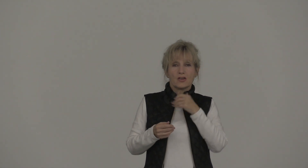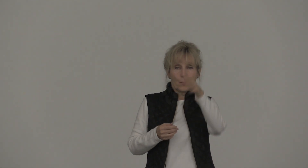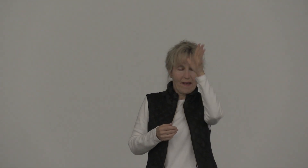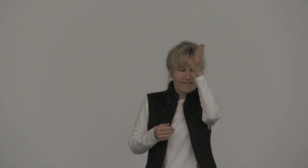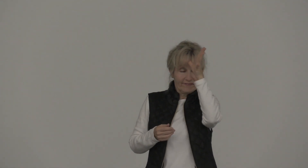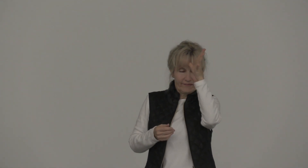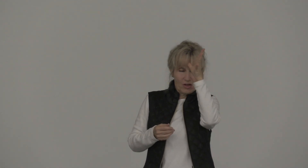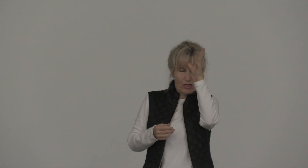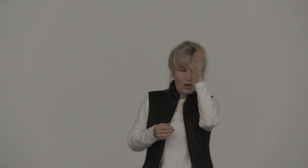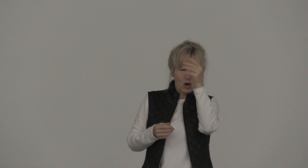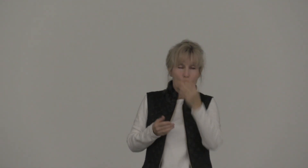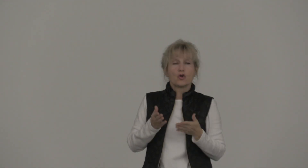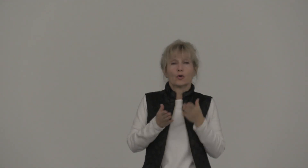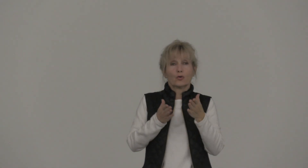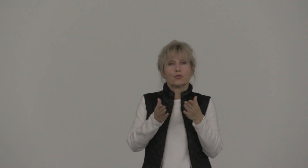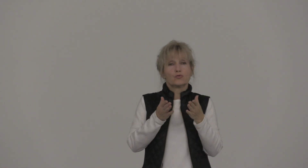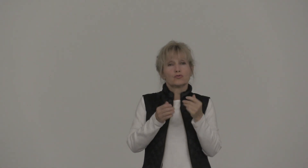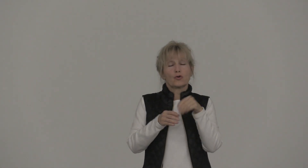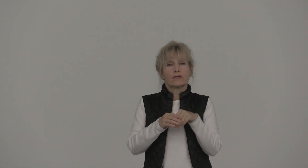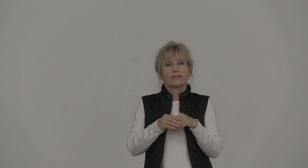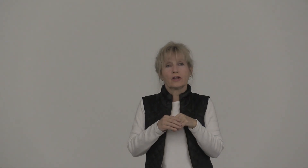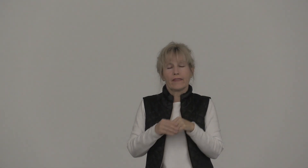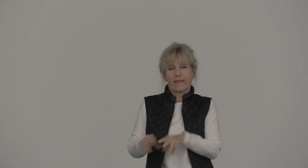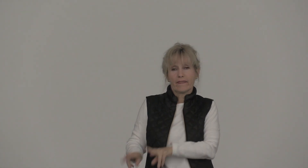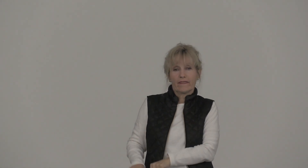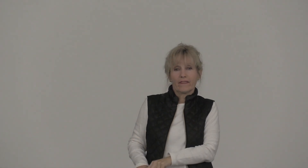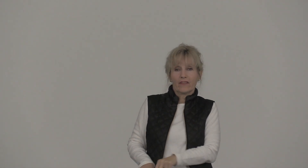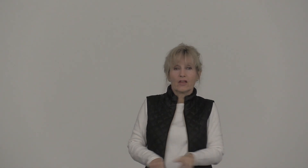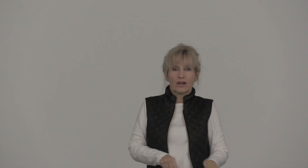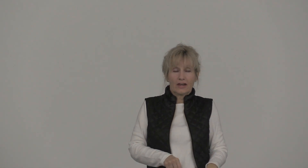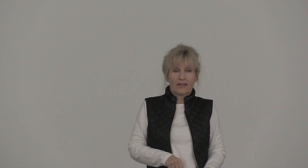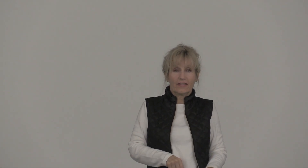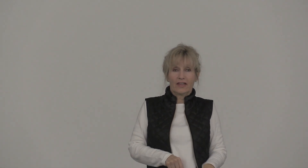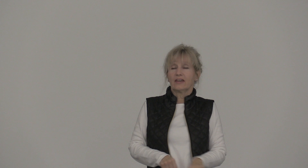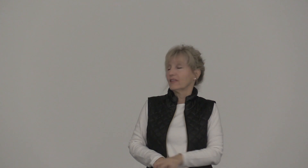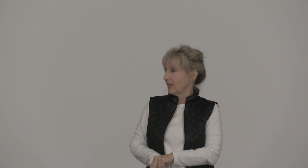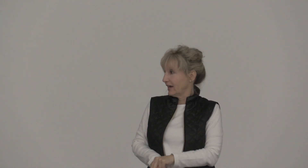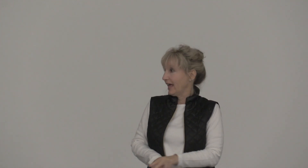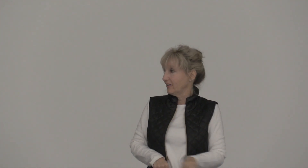I want to recognize my father who served in